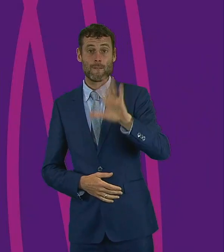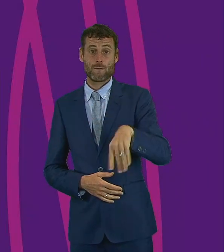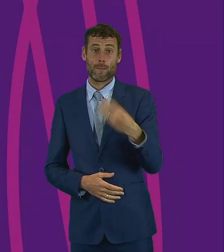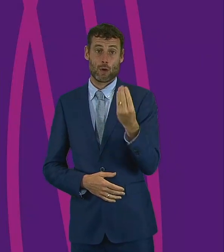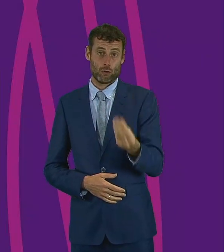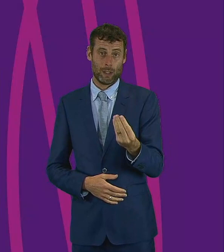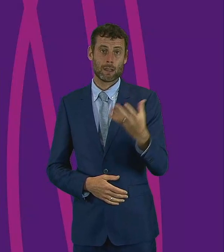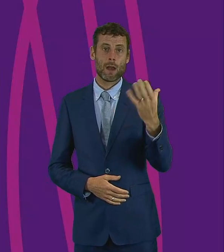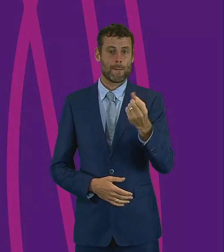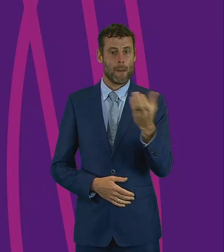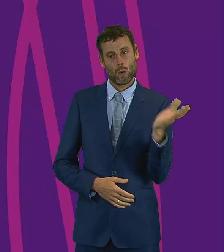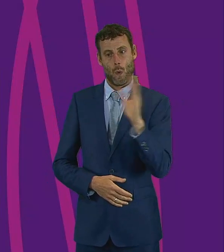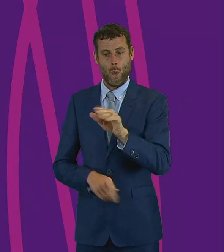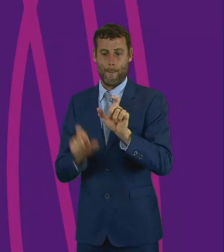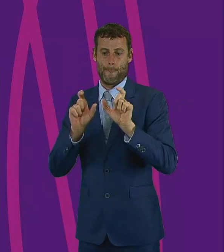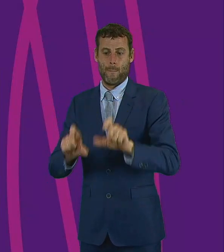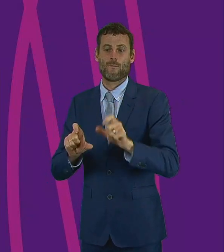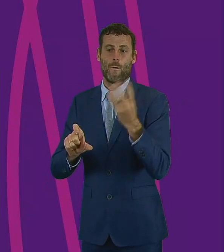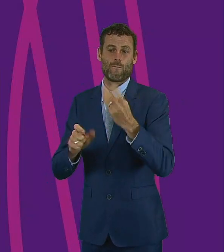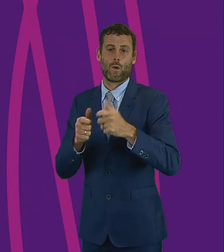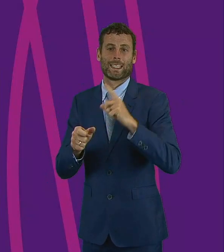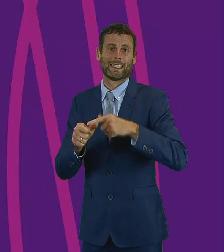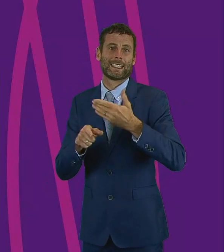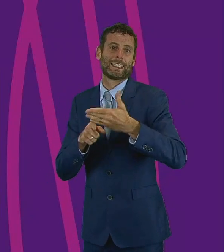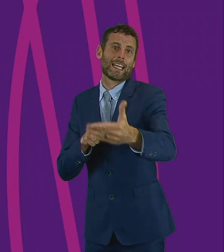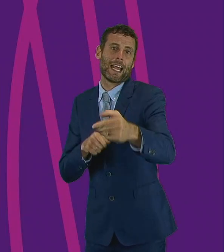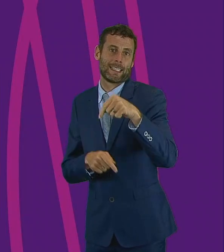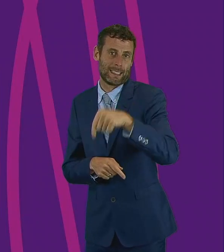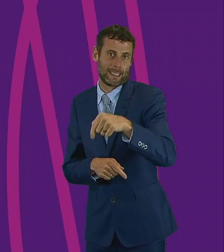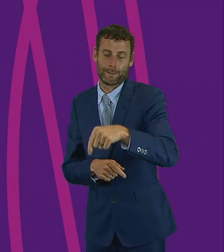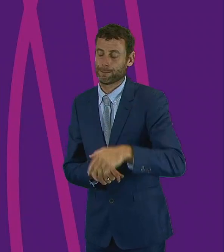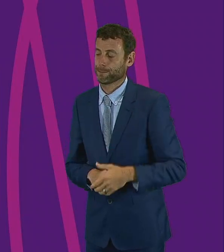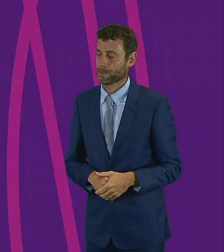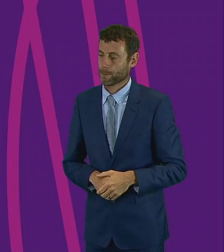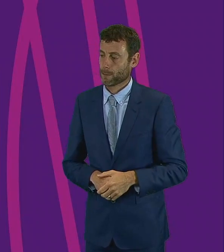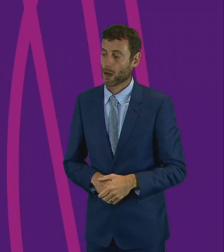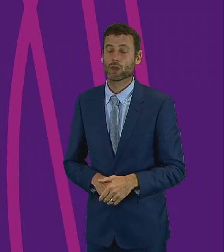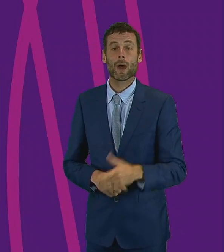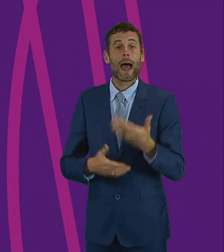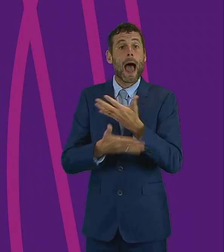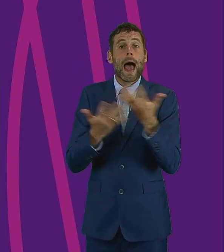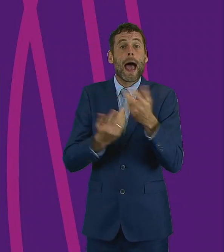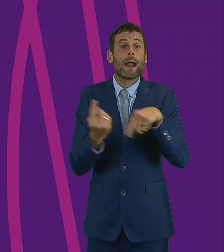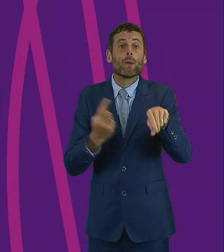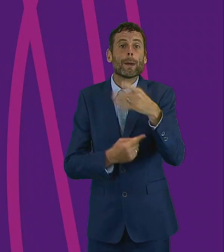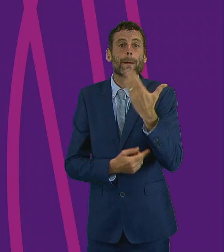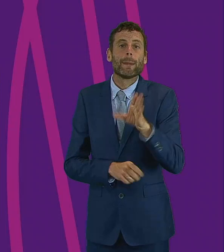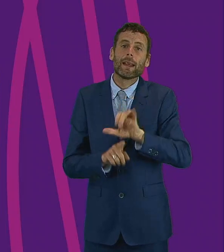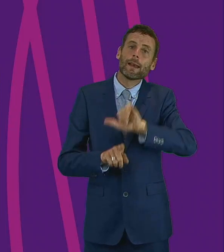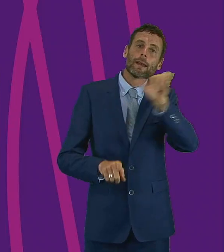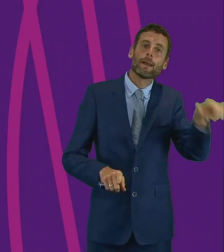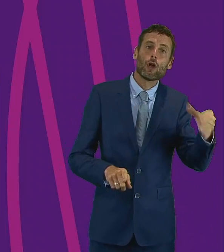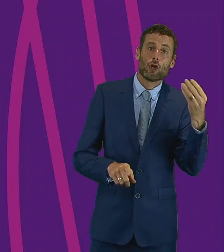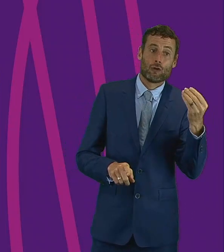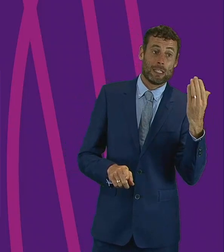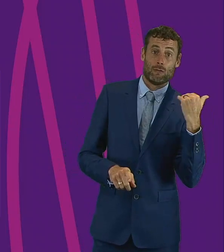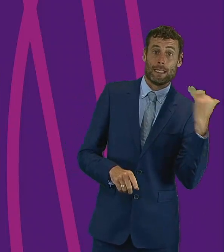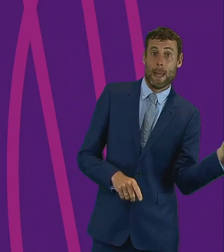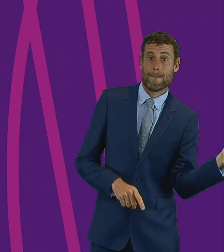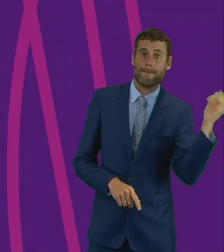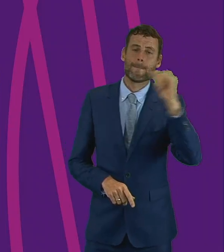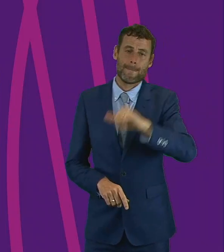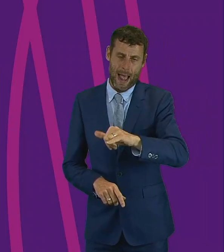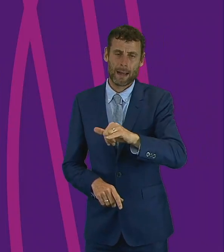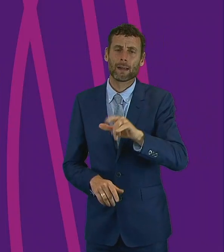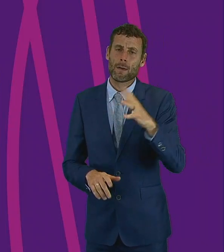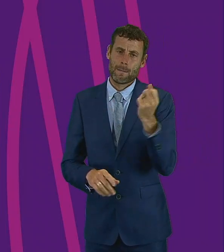days. Anyone who has returned from Greece in the past few days should be particularly careful about social interactions and follow all of the facts